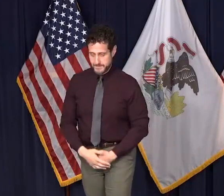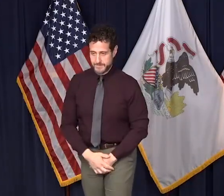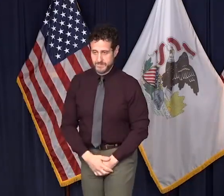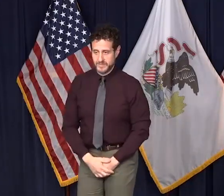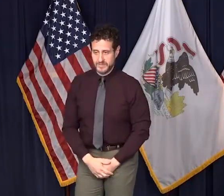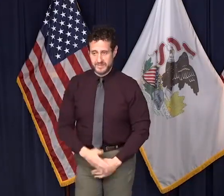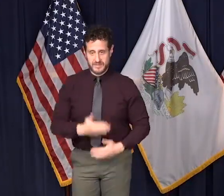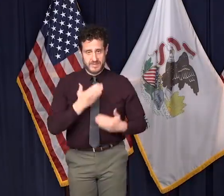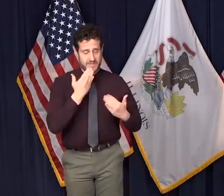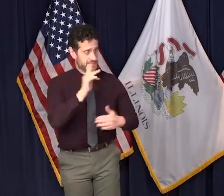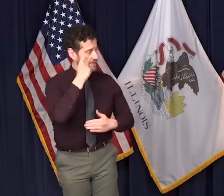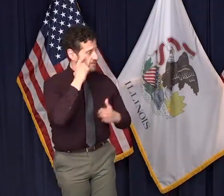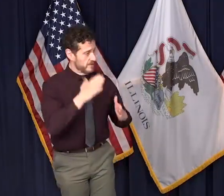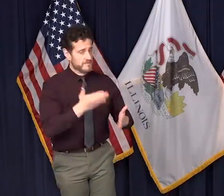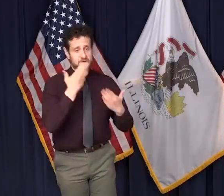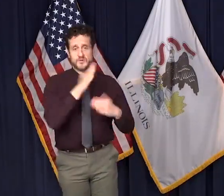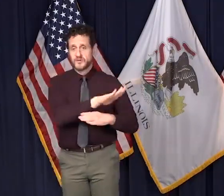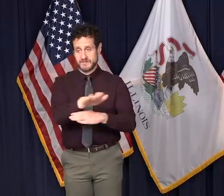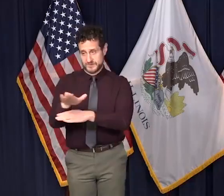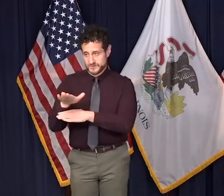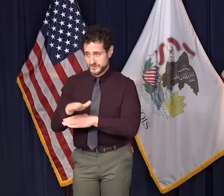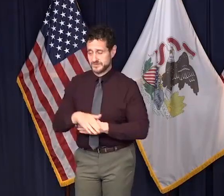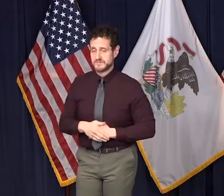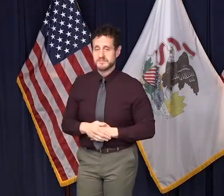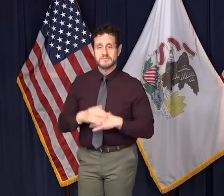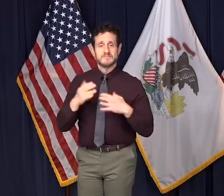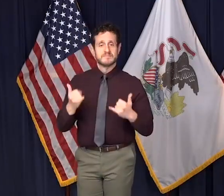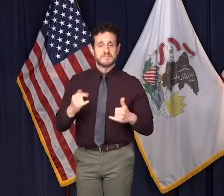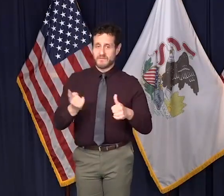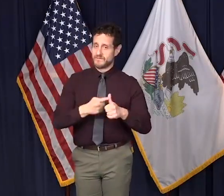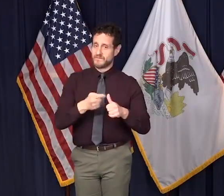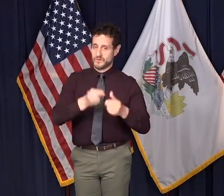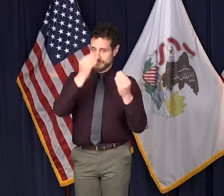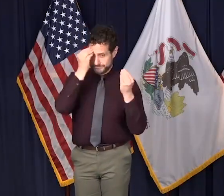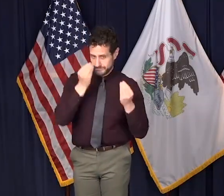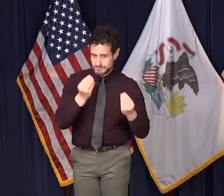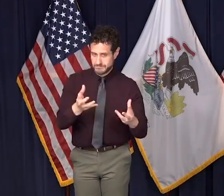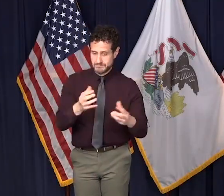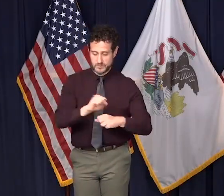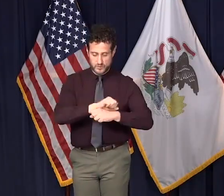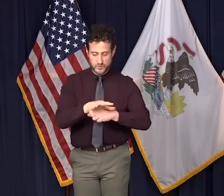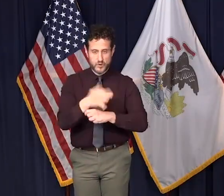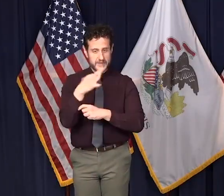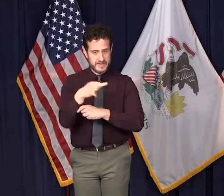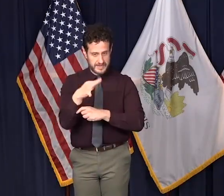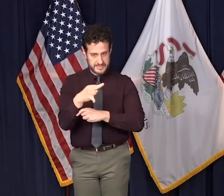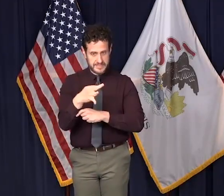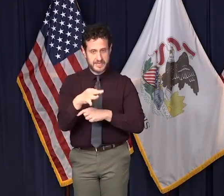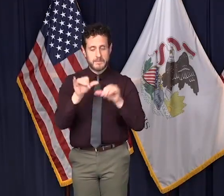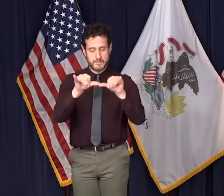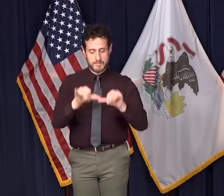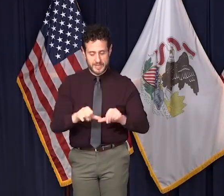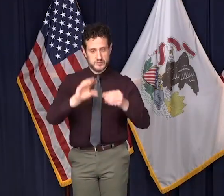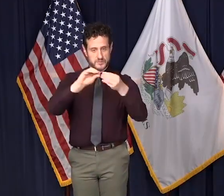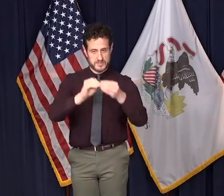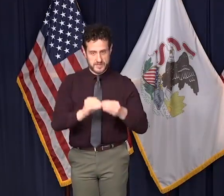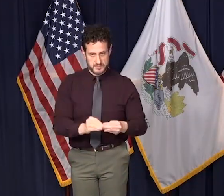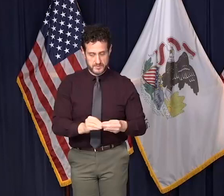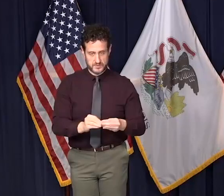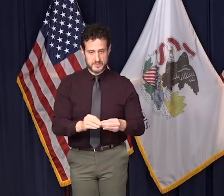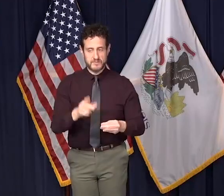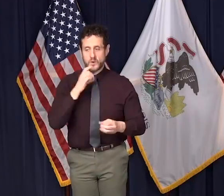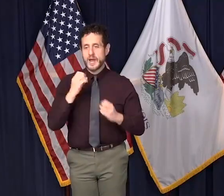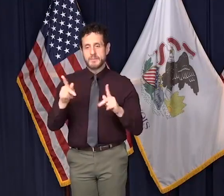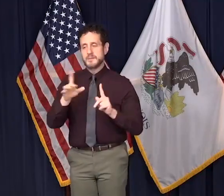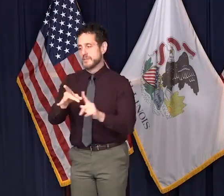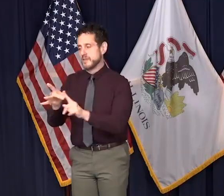Thank you, Governor, and good afternoon to everyone. I'll begin today with an update on COVID-19-related metrics for cases, deaths,